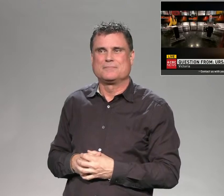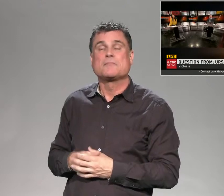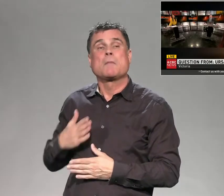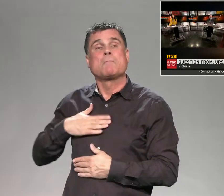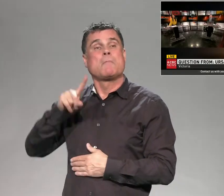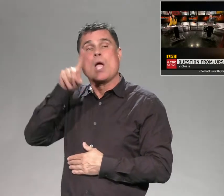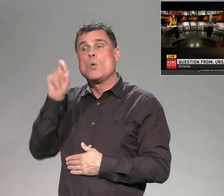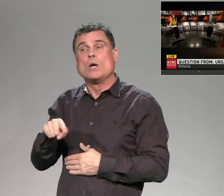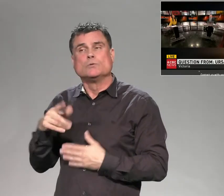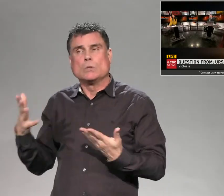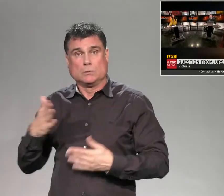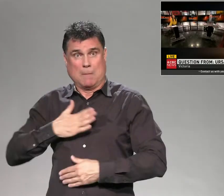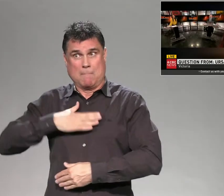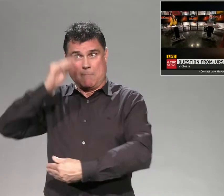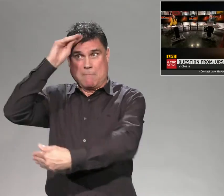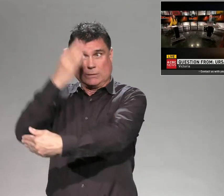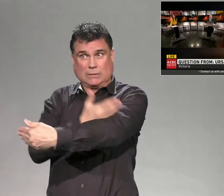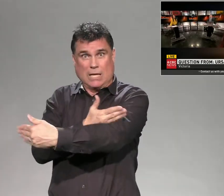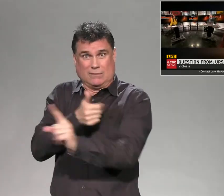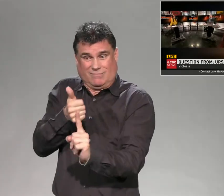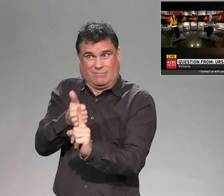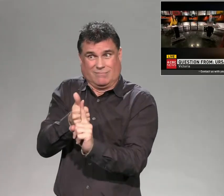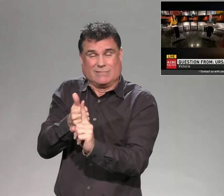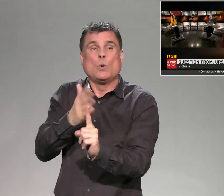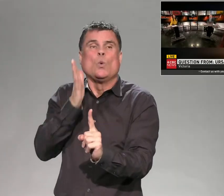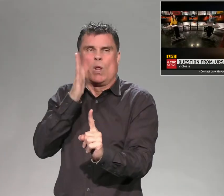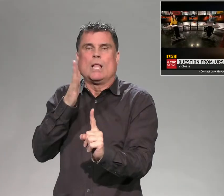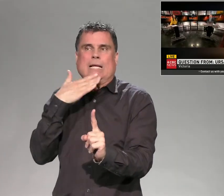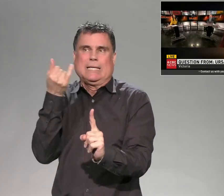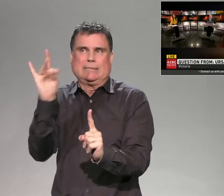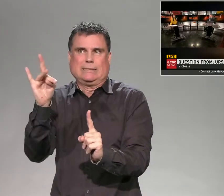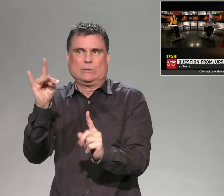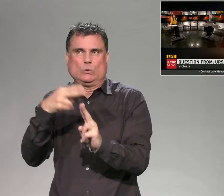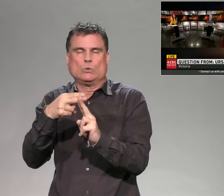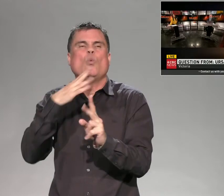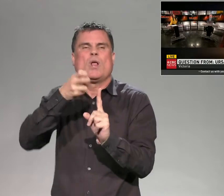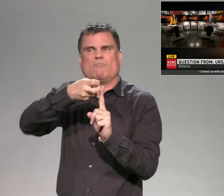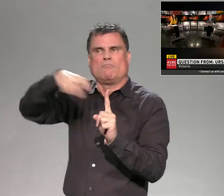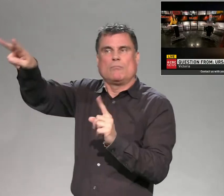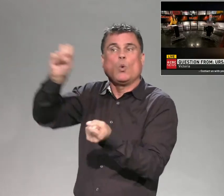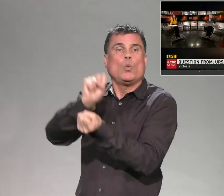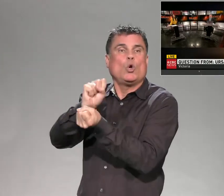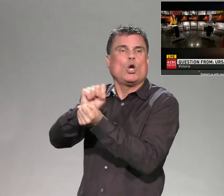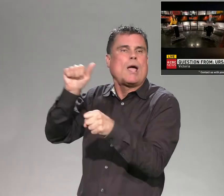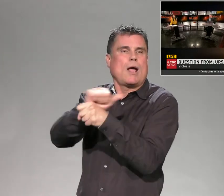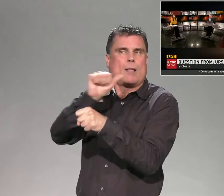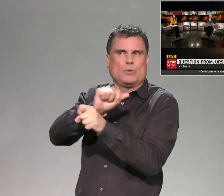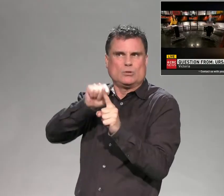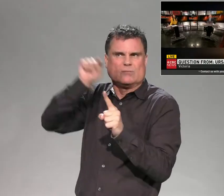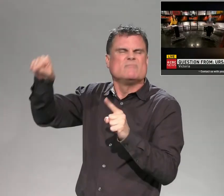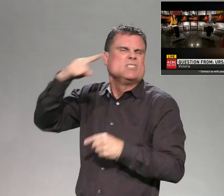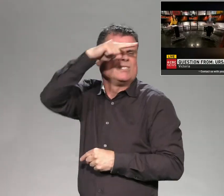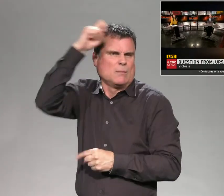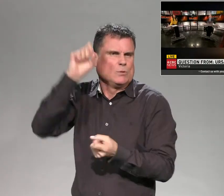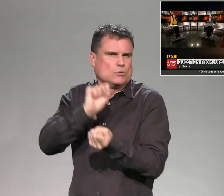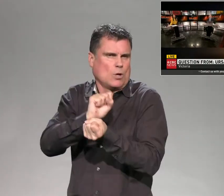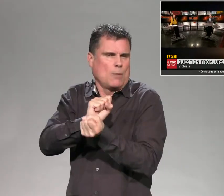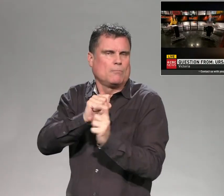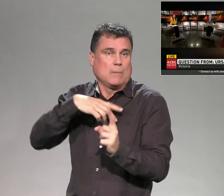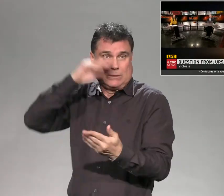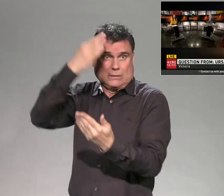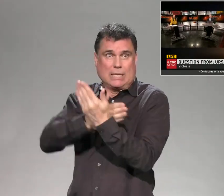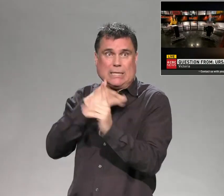soon, and he's thinking of going to work in Alberta for summertime. If his time for vaccinating, getting his shot comes